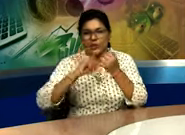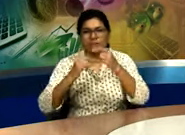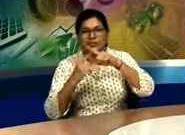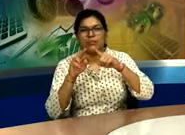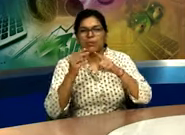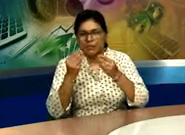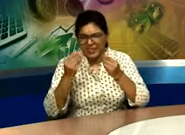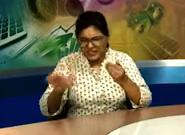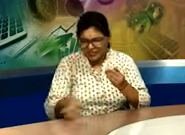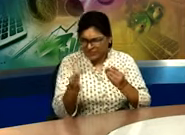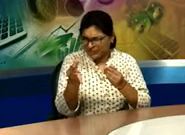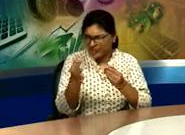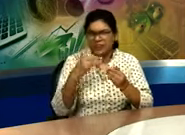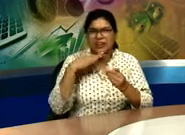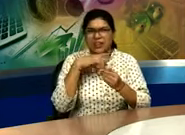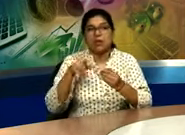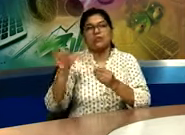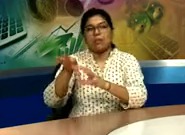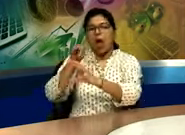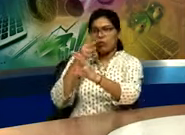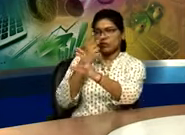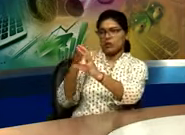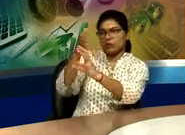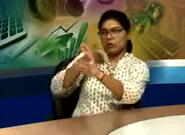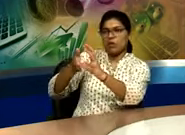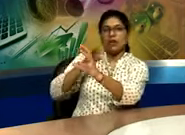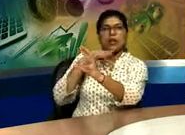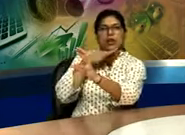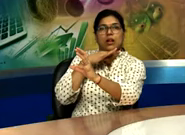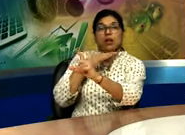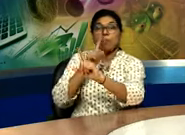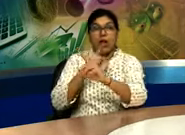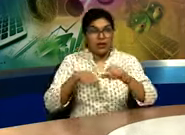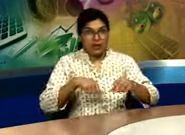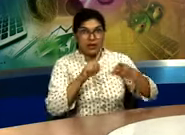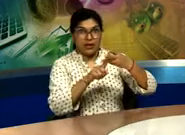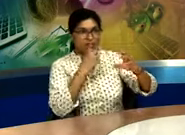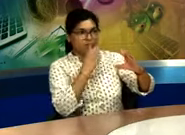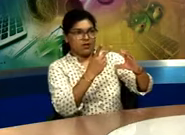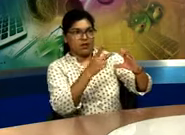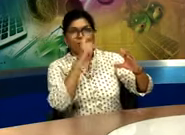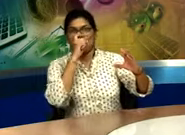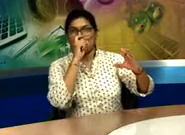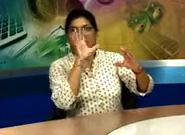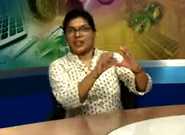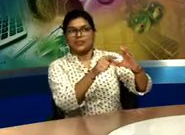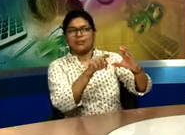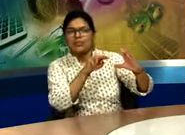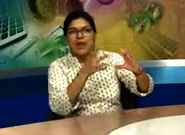Mars now has no liquid water on its surface and is covered with bare